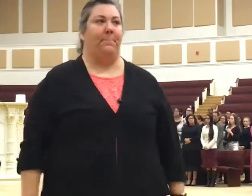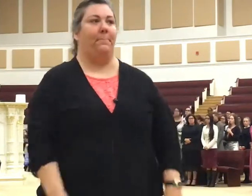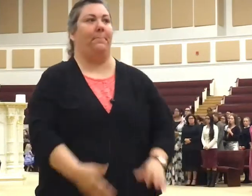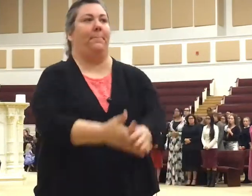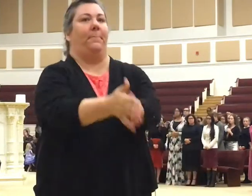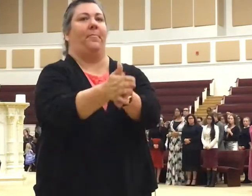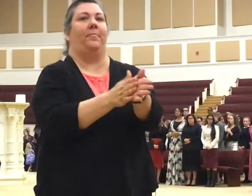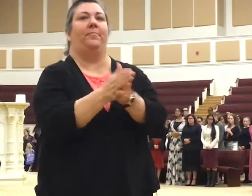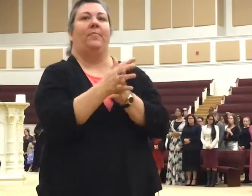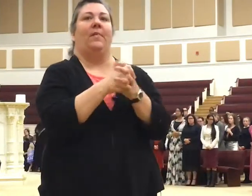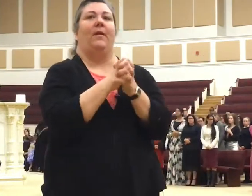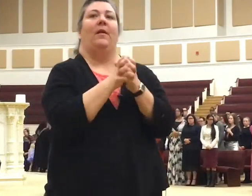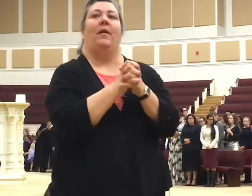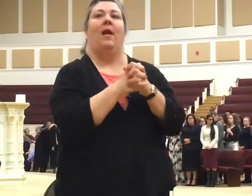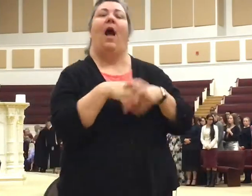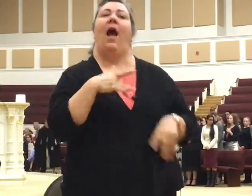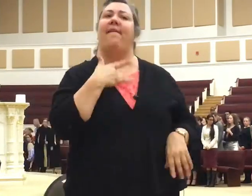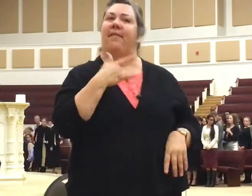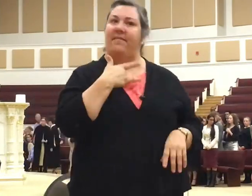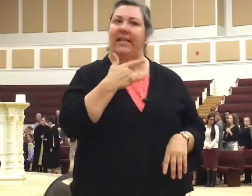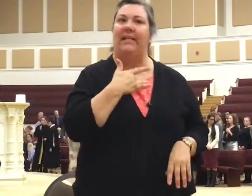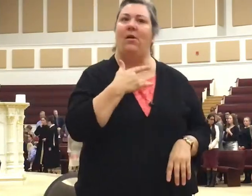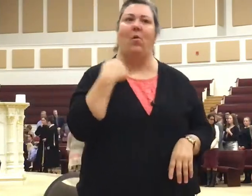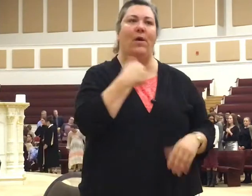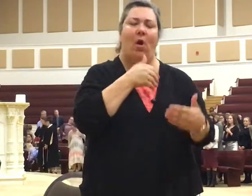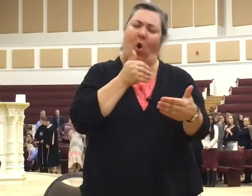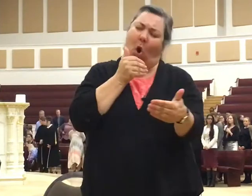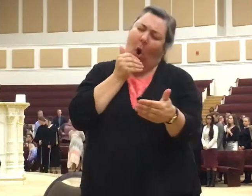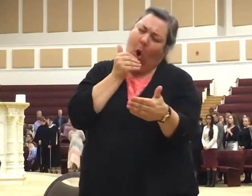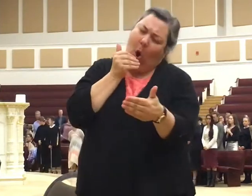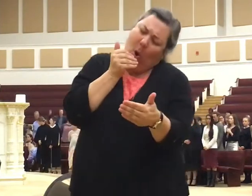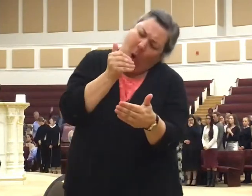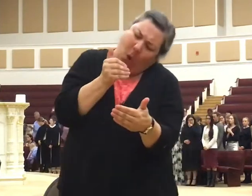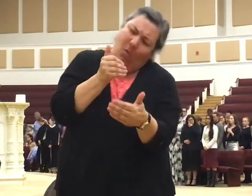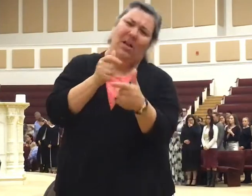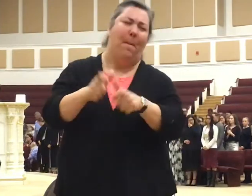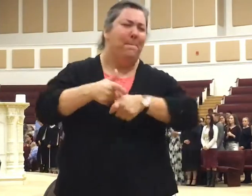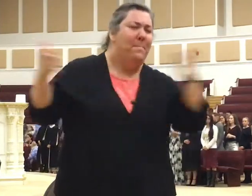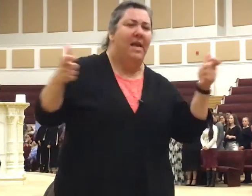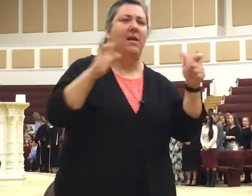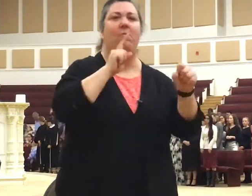I got a feeling we're right on the edge of big promise.